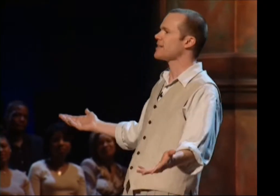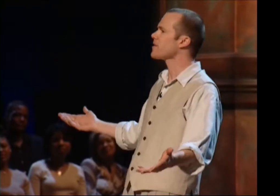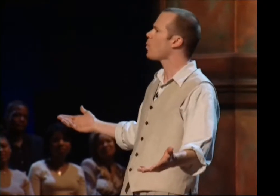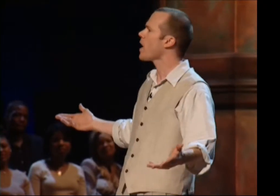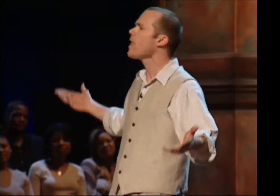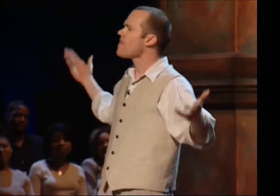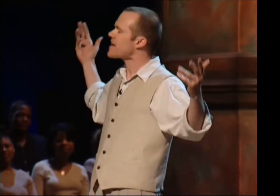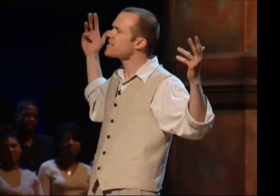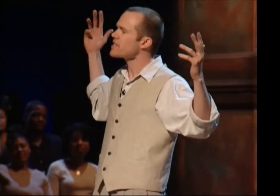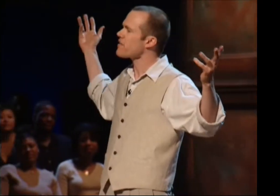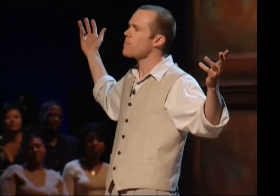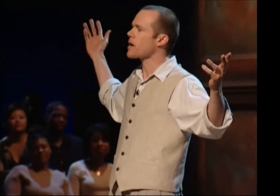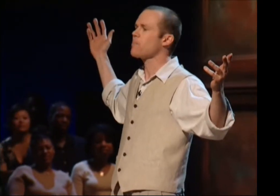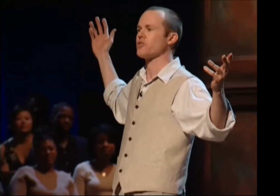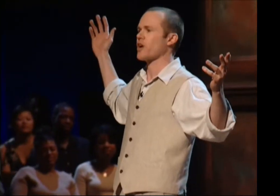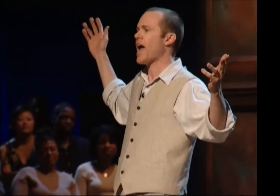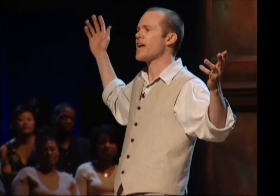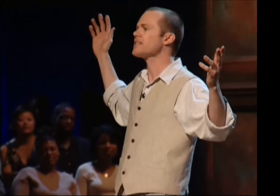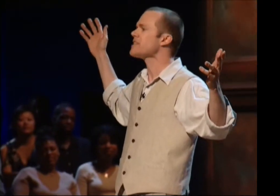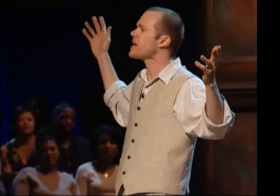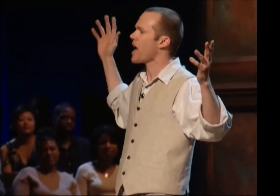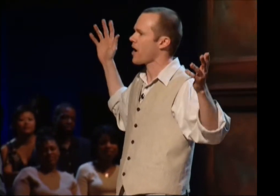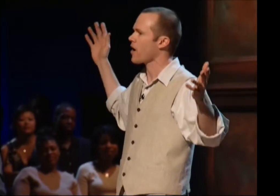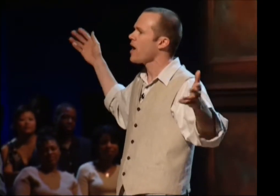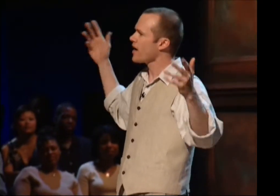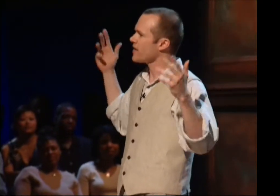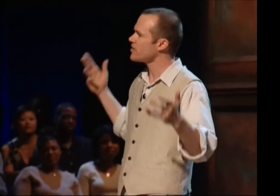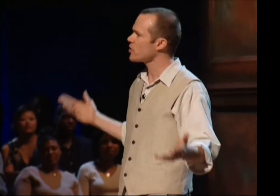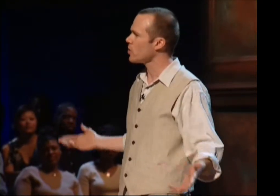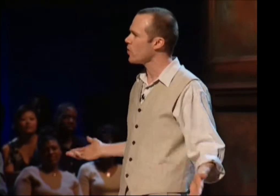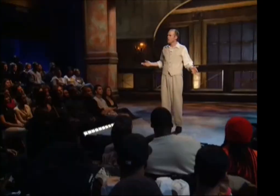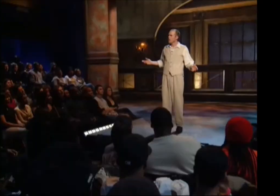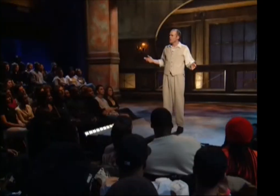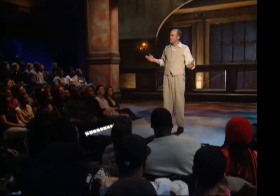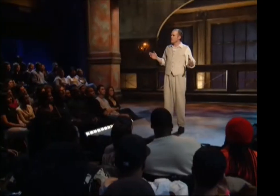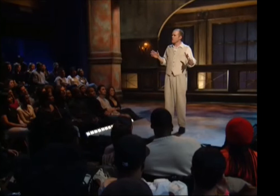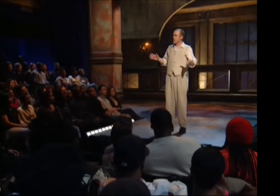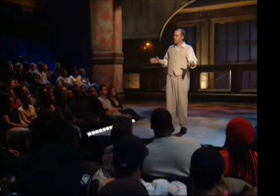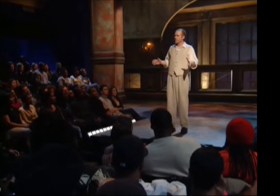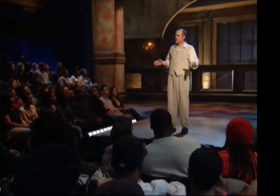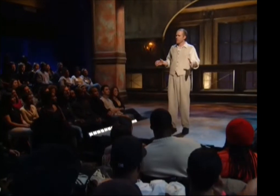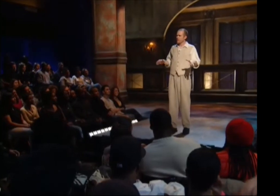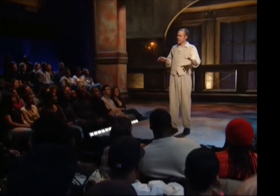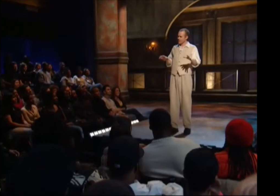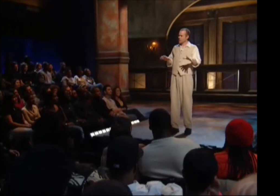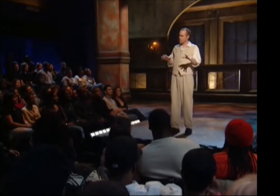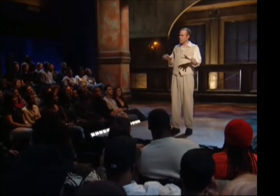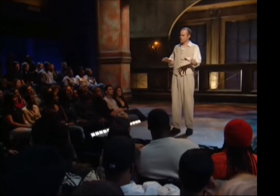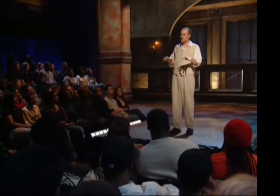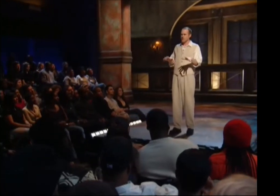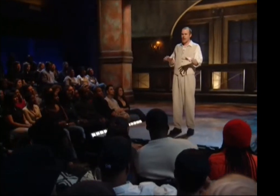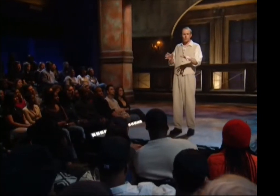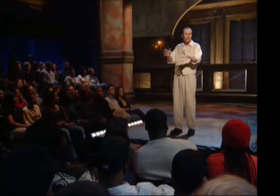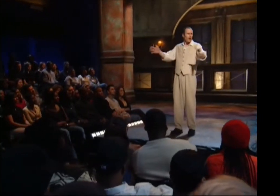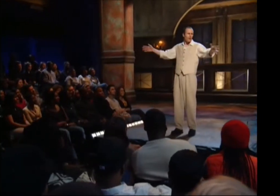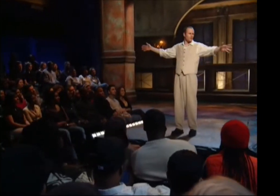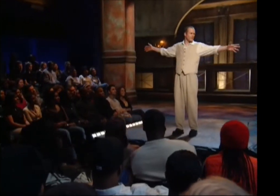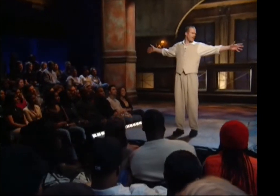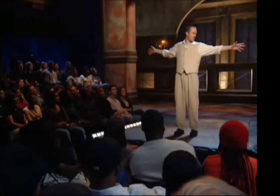well, that says everybody put your hands in the air. And they do, every month at our little poetry slams, where the audience never